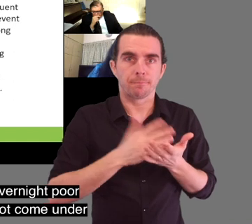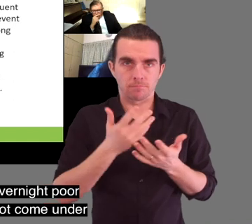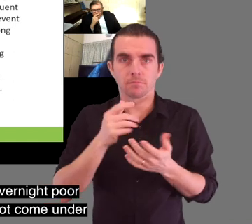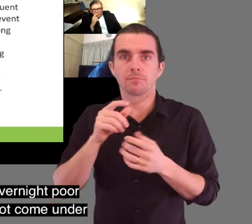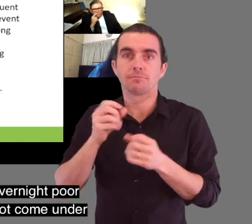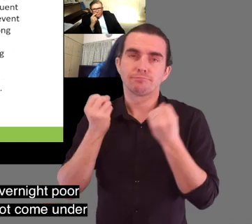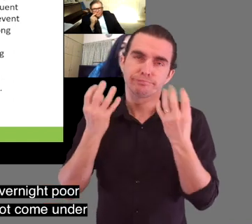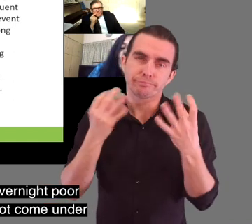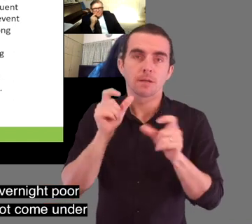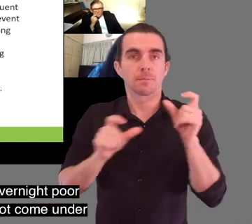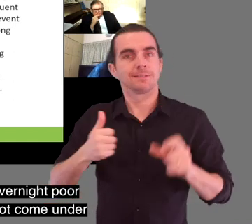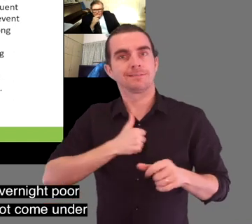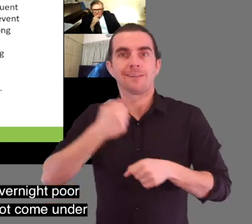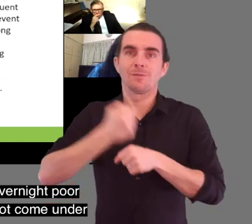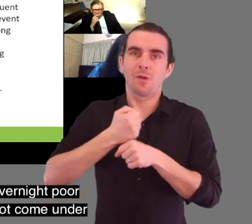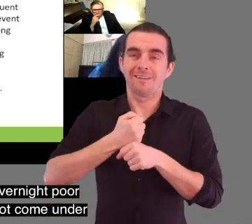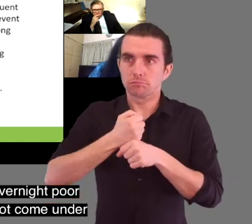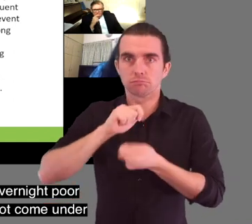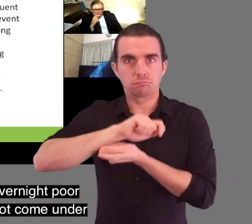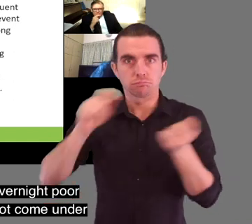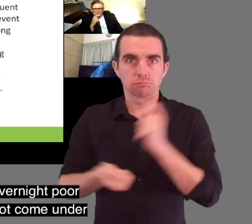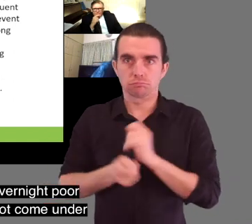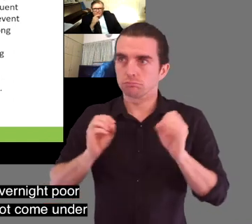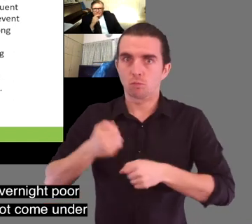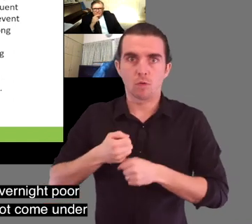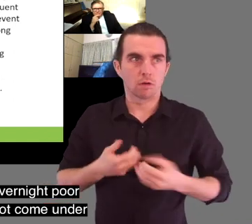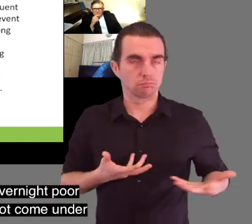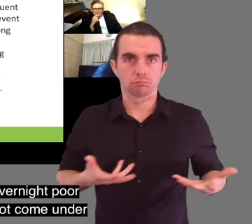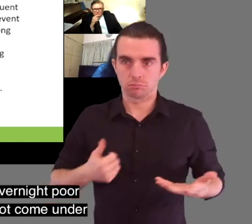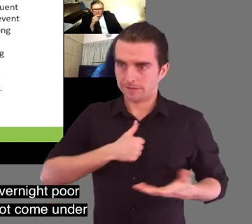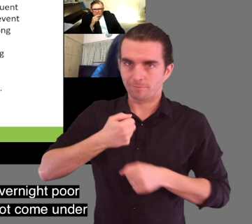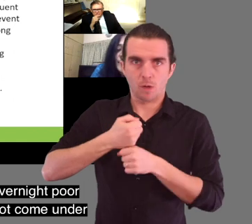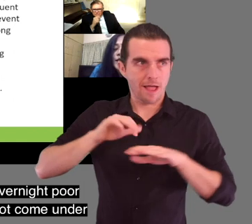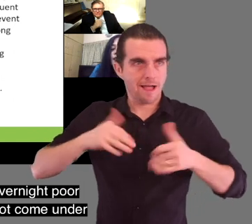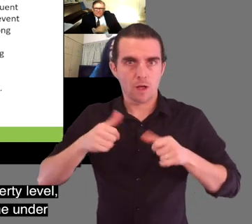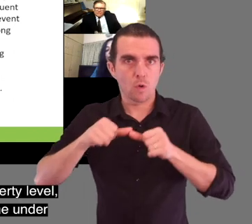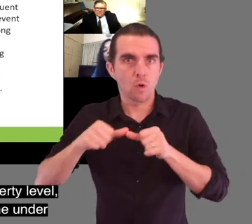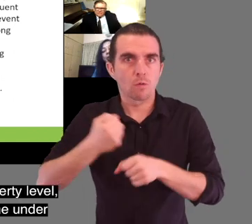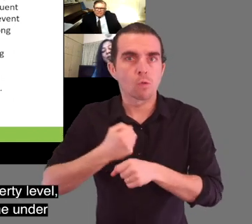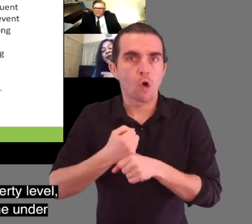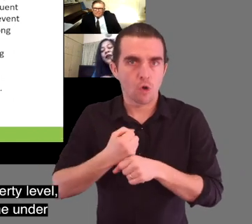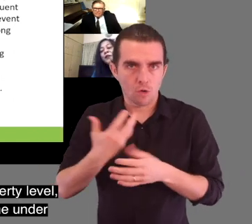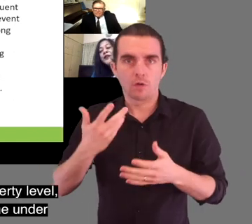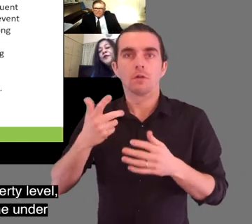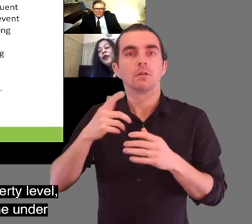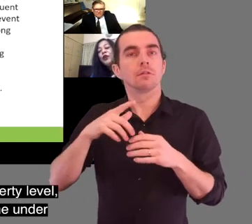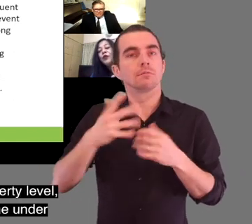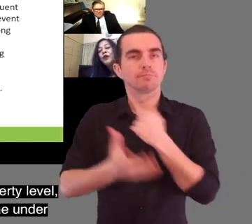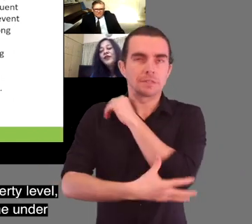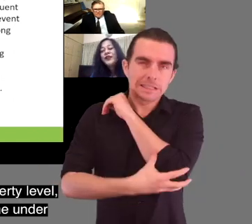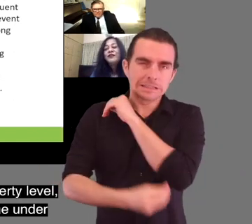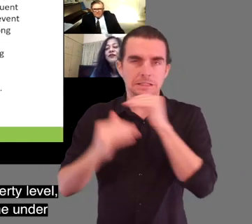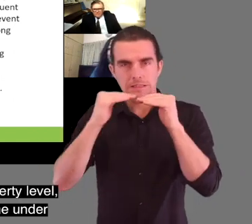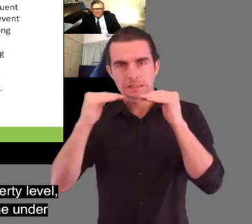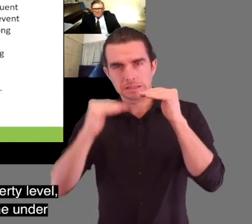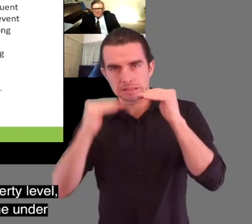Most self-employed were overnight poor, and many of them who did not come under this BPL, means below the